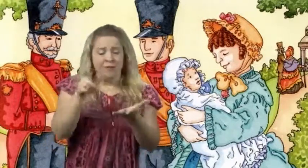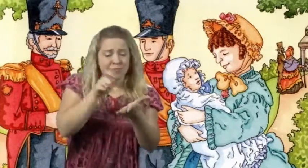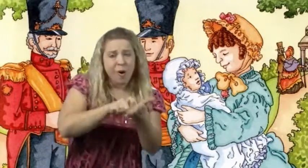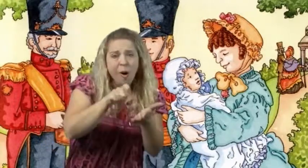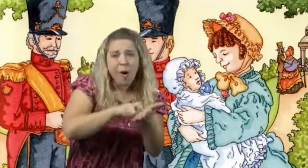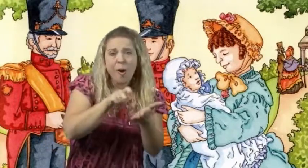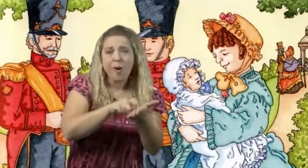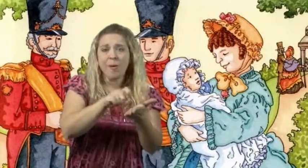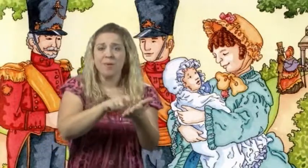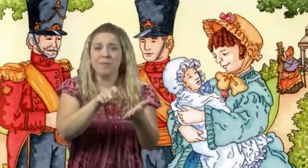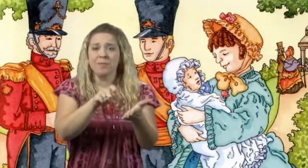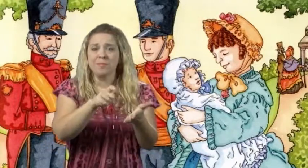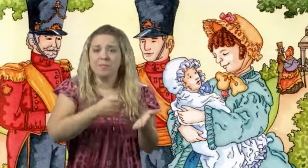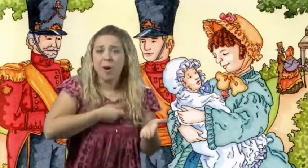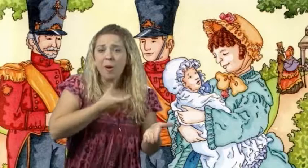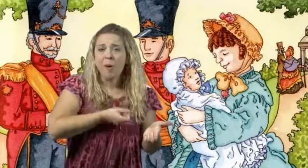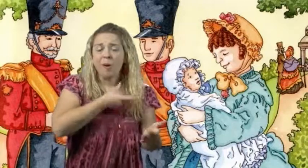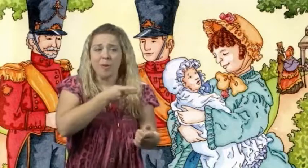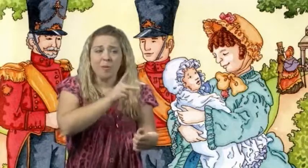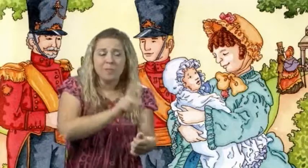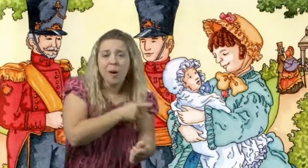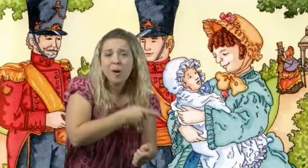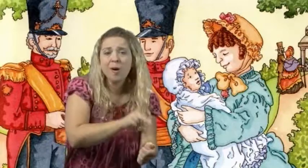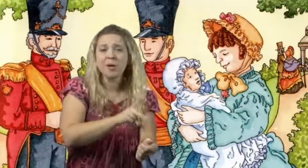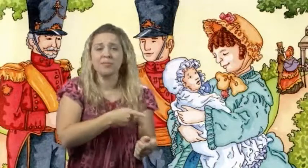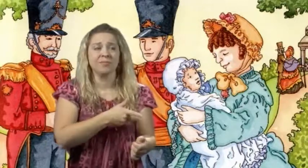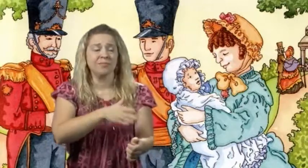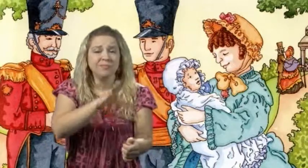Poems and songs were written about her.